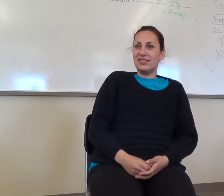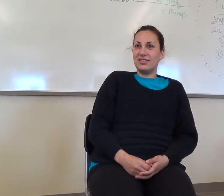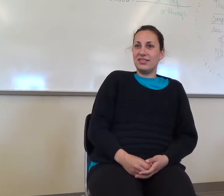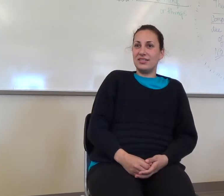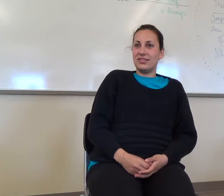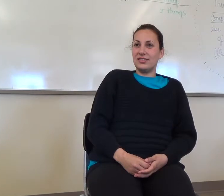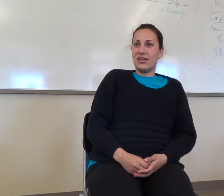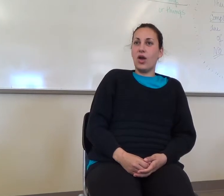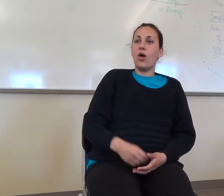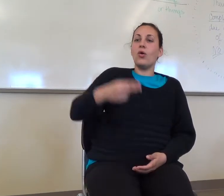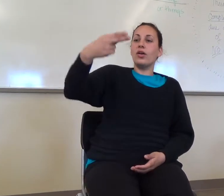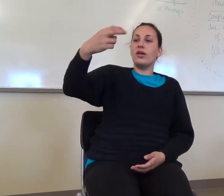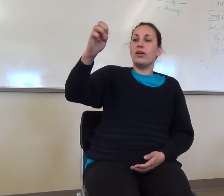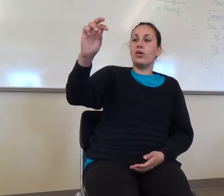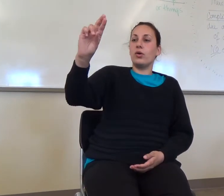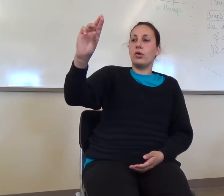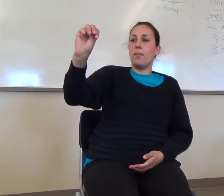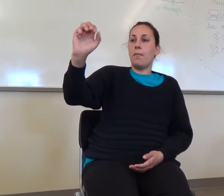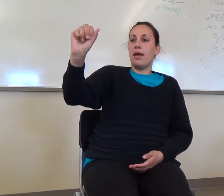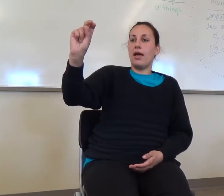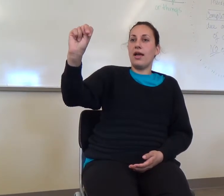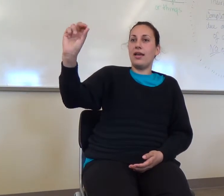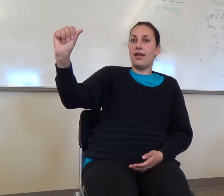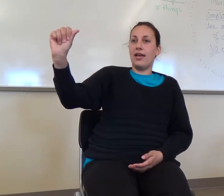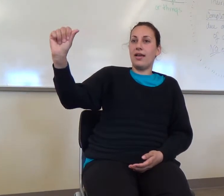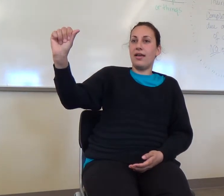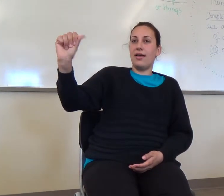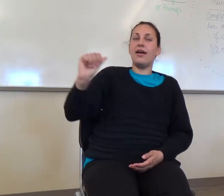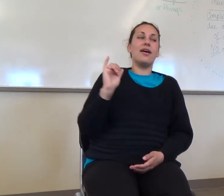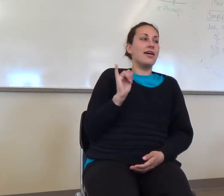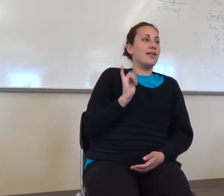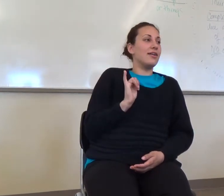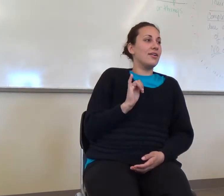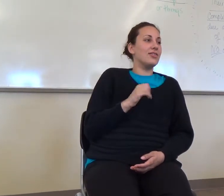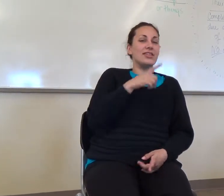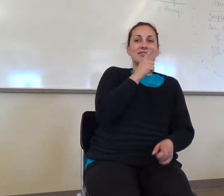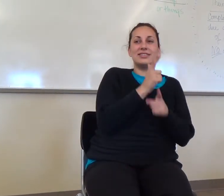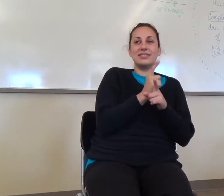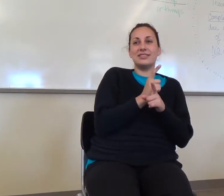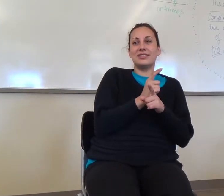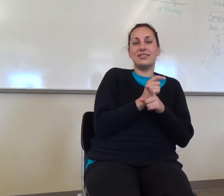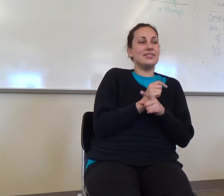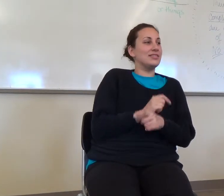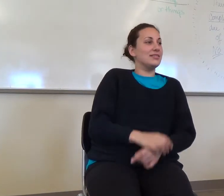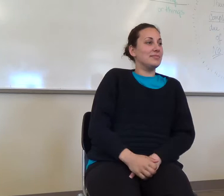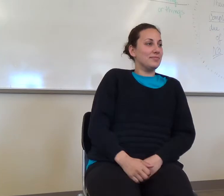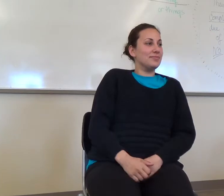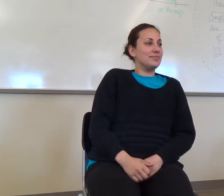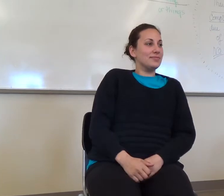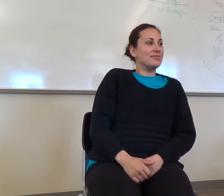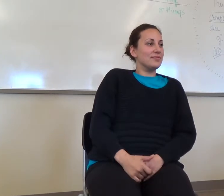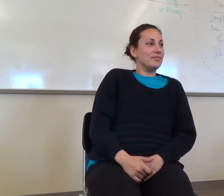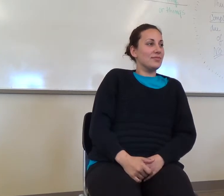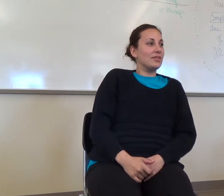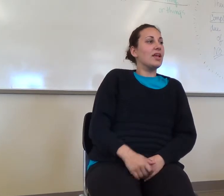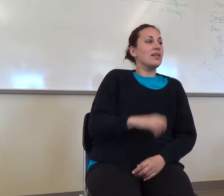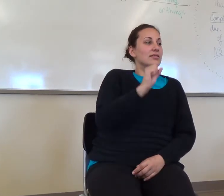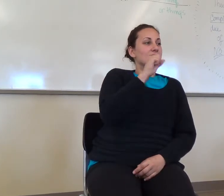More. It has the most. Have people heard that idiom before? That's one of those things that you can't really translate.